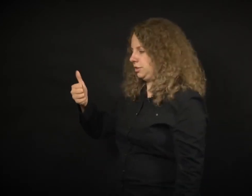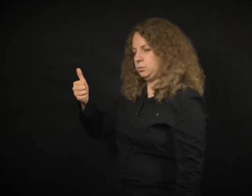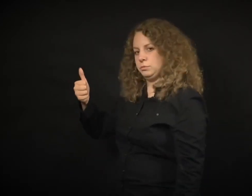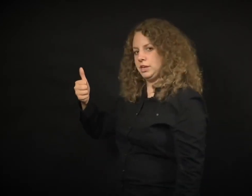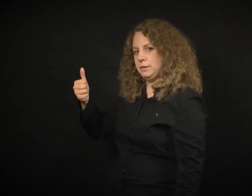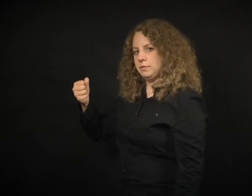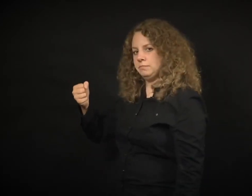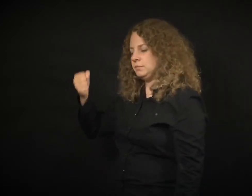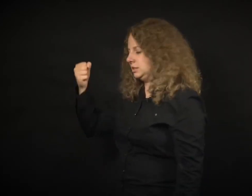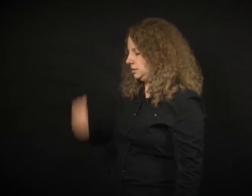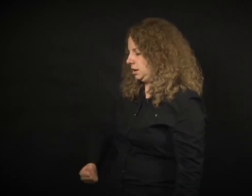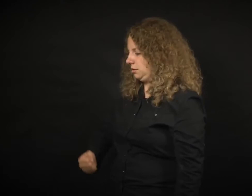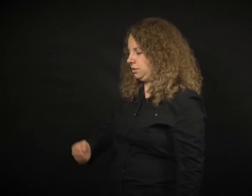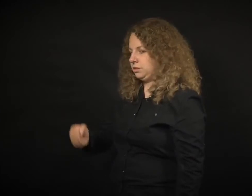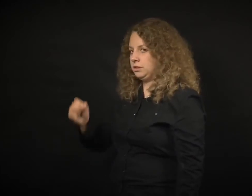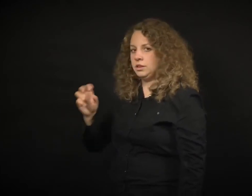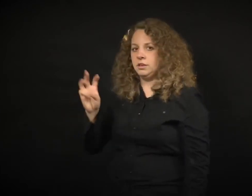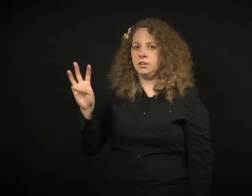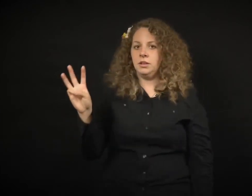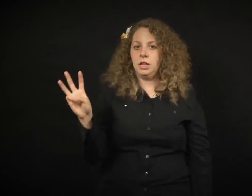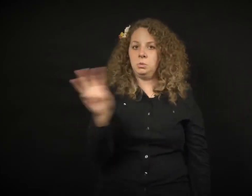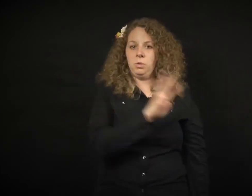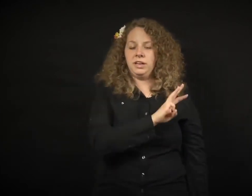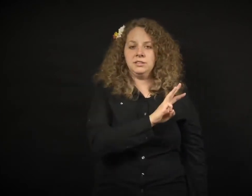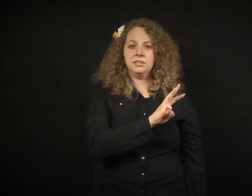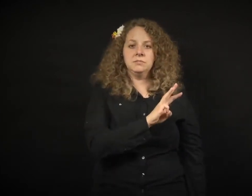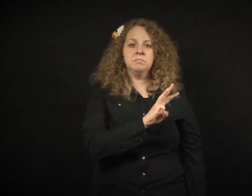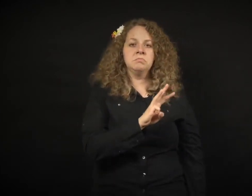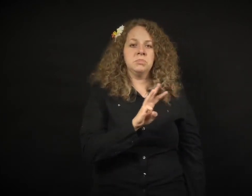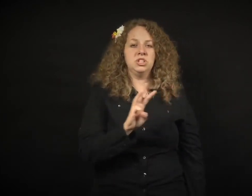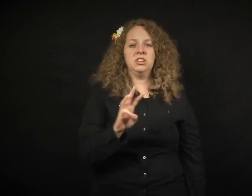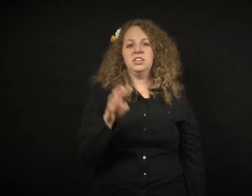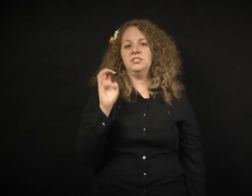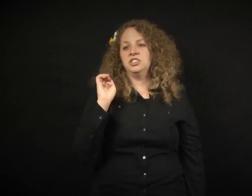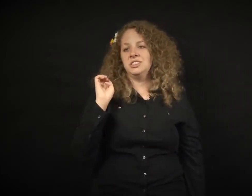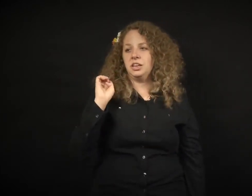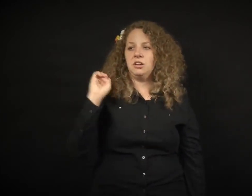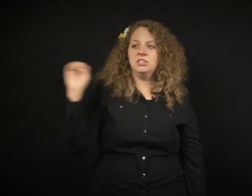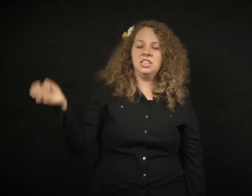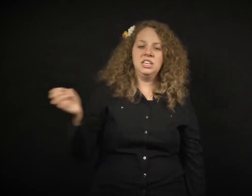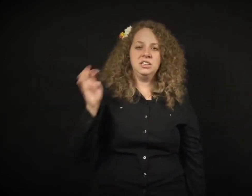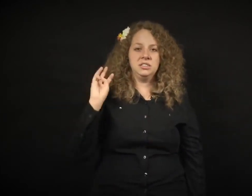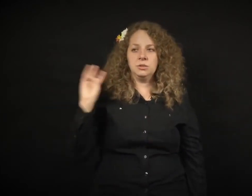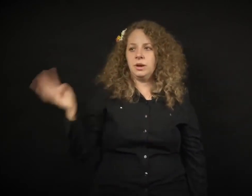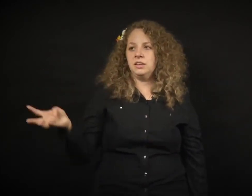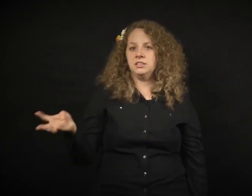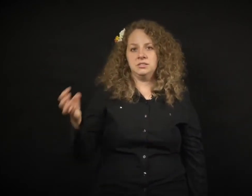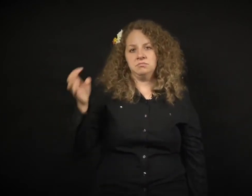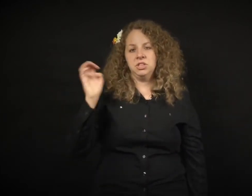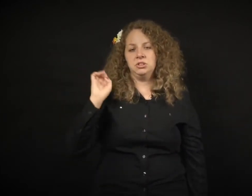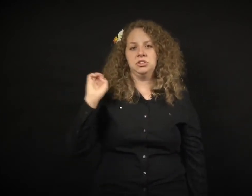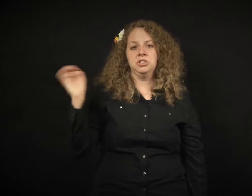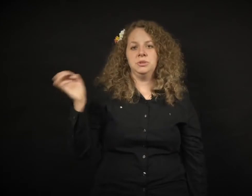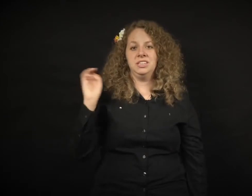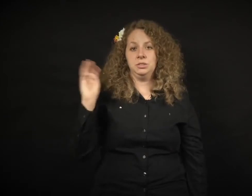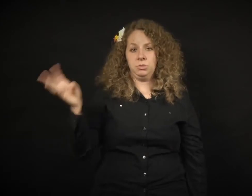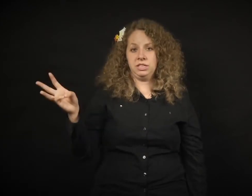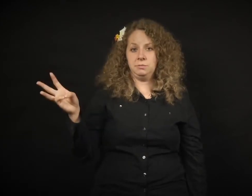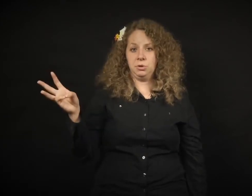thumb would be up. South and west. But generally if you're just saying, oh, it's the east, the west, you can just do east and west both